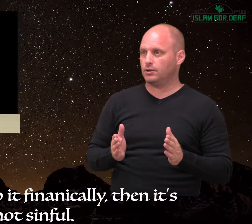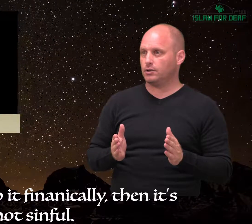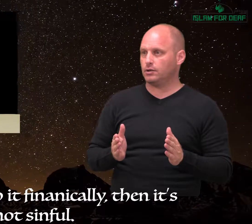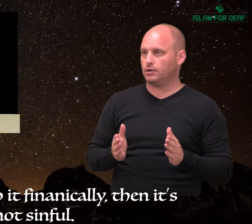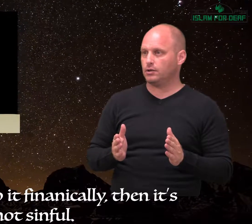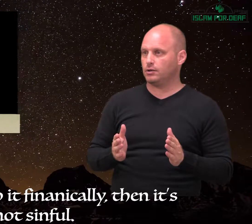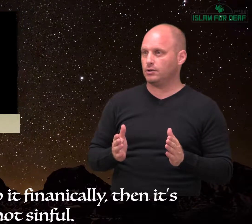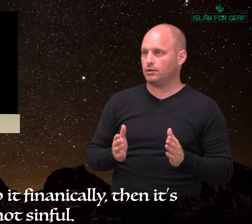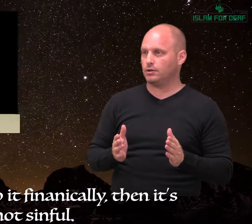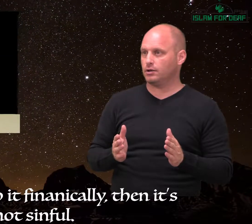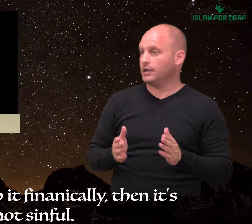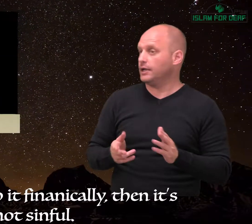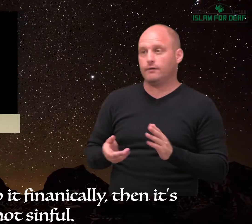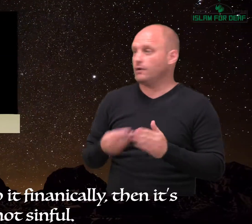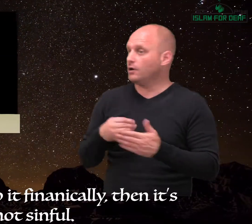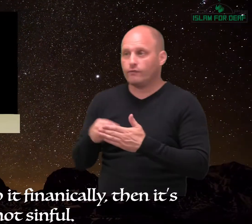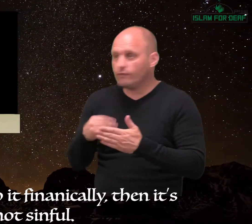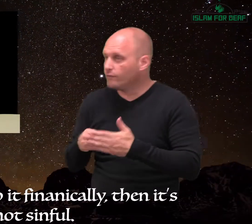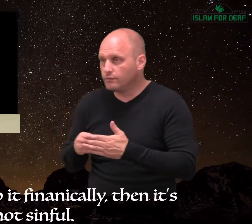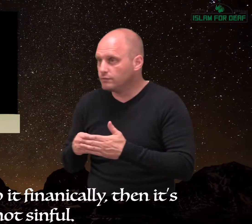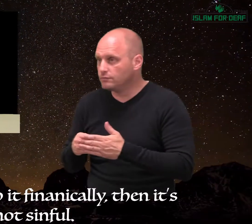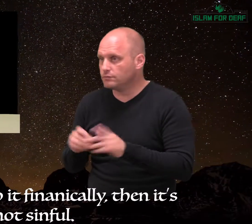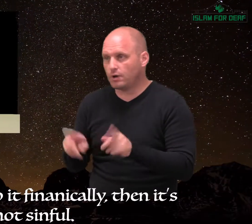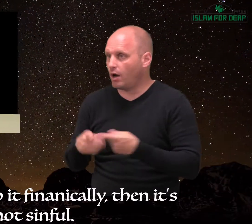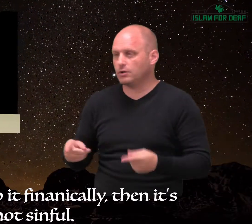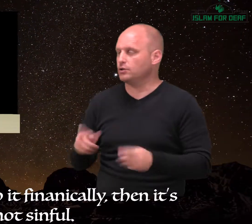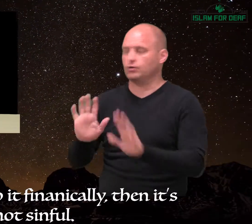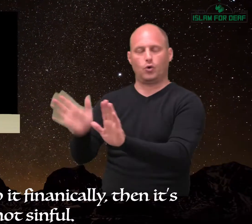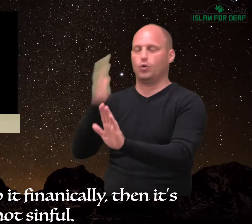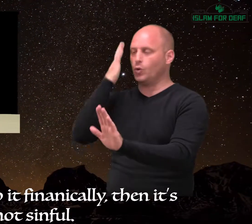If you can't do it financially, then it's not sinful.